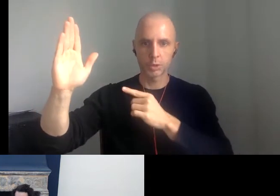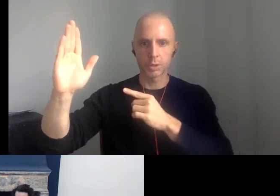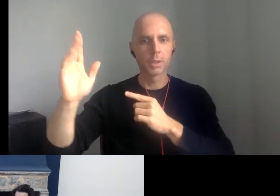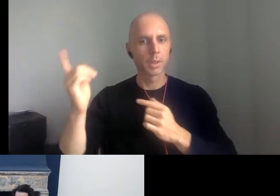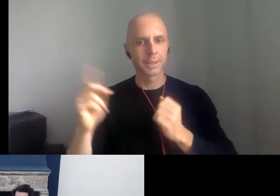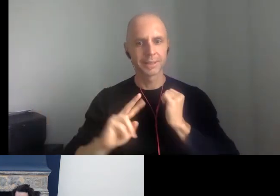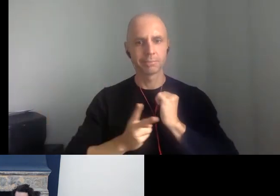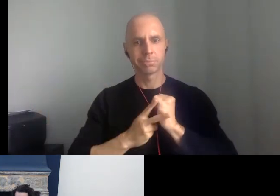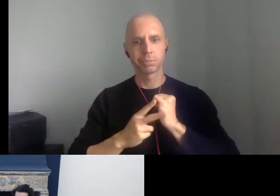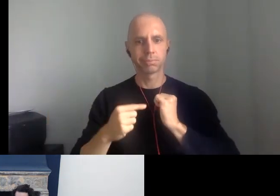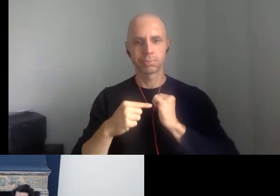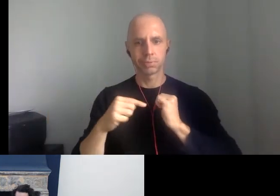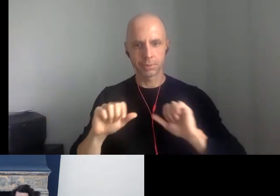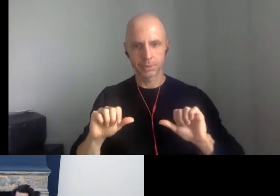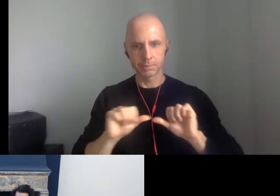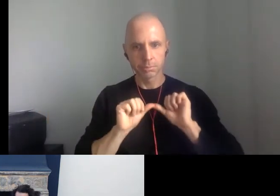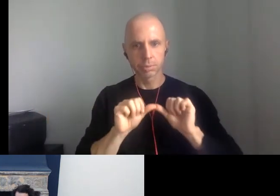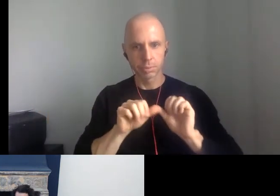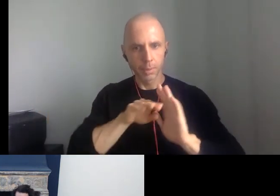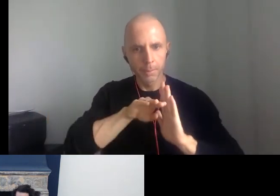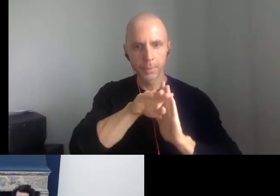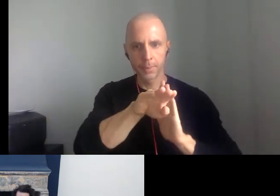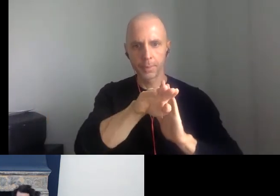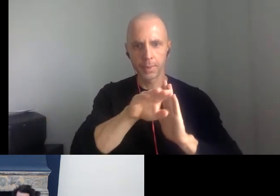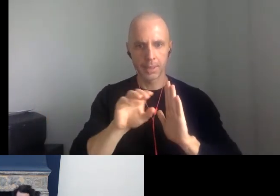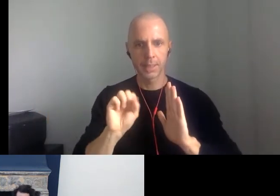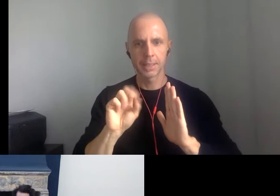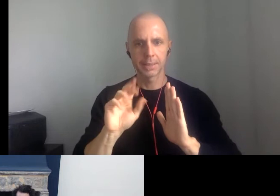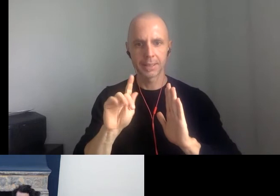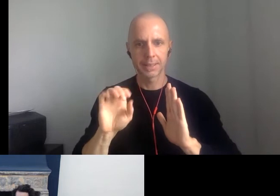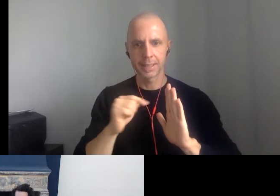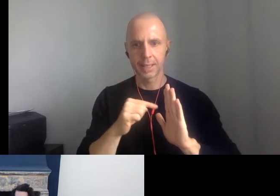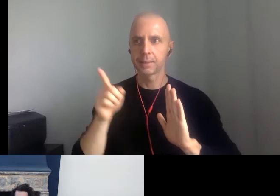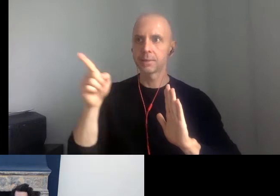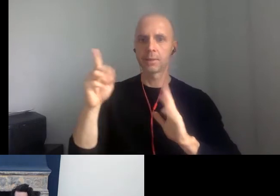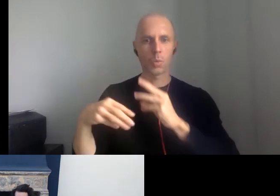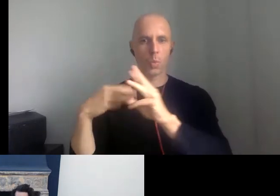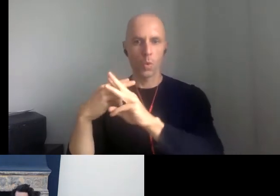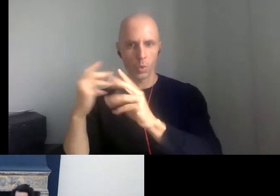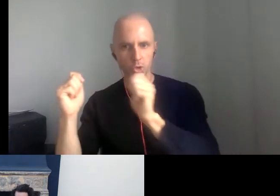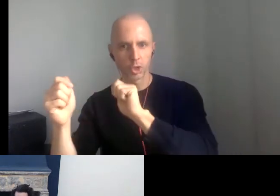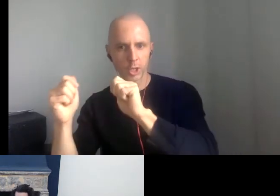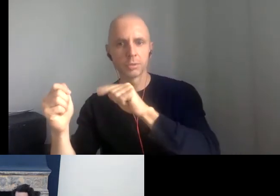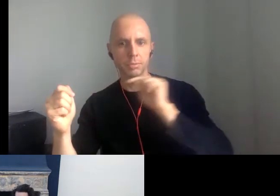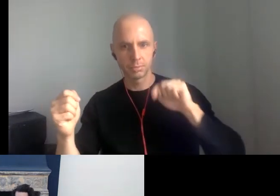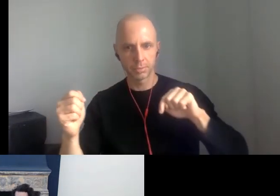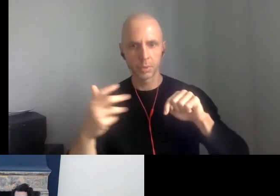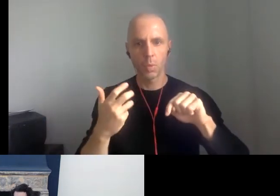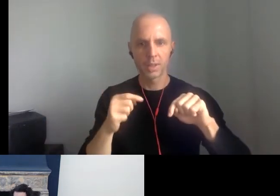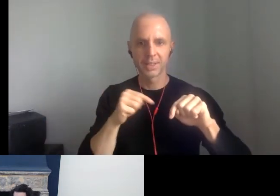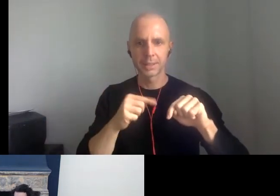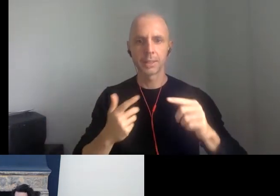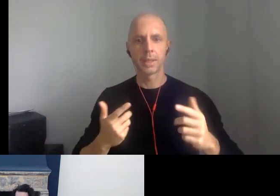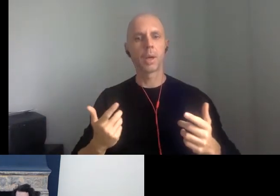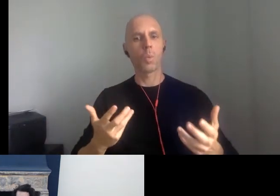sustainable efforts by creating our own slice of wilderness here at the castle. Rewilding is the process of returning